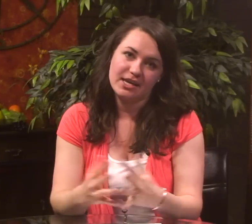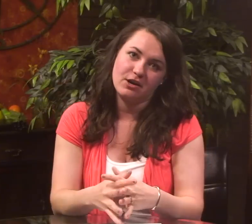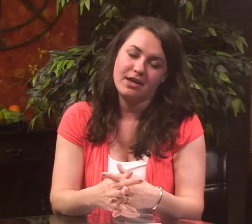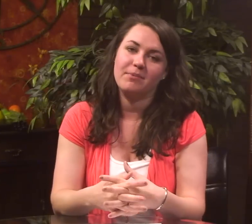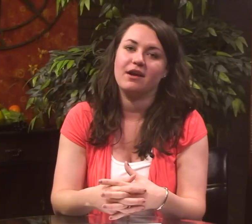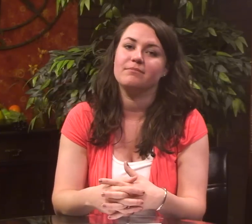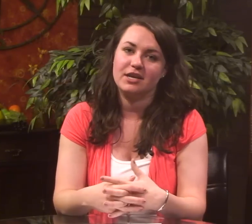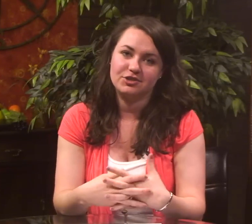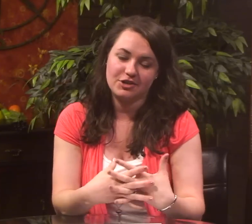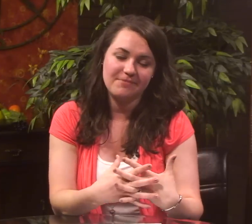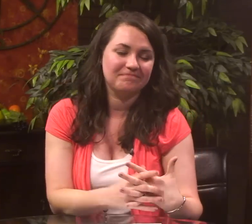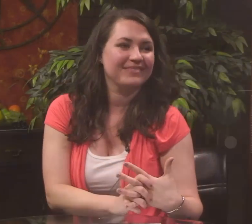hearing impaired ministry.